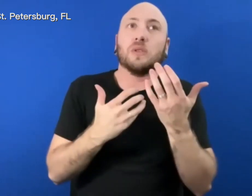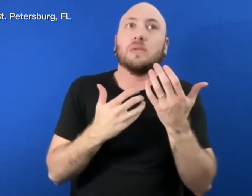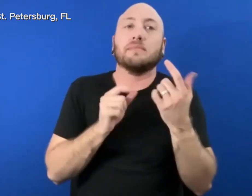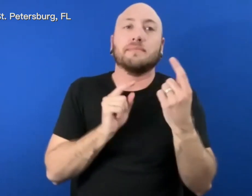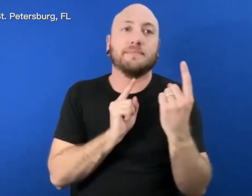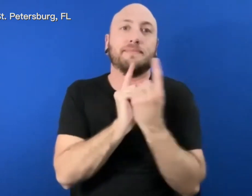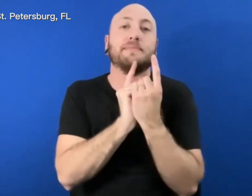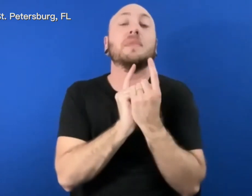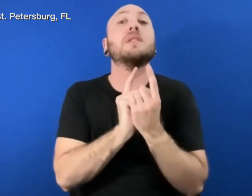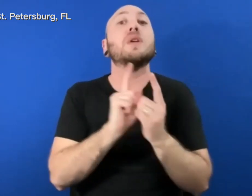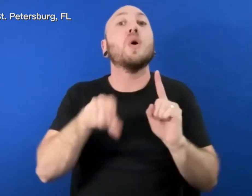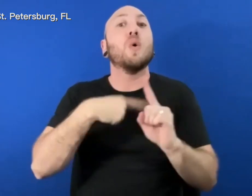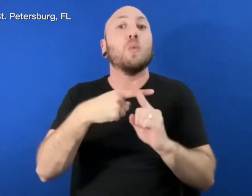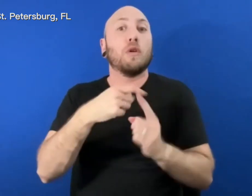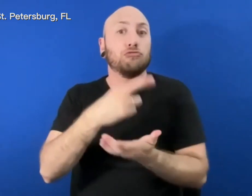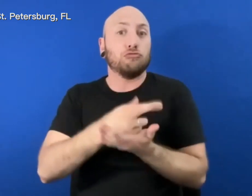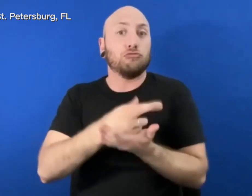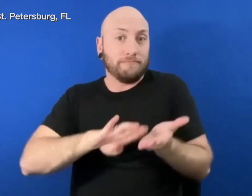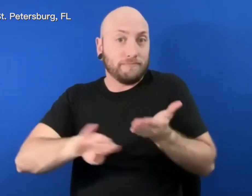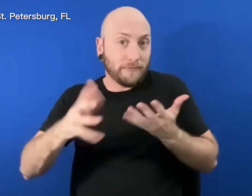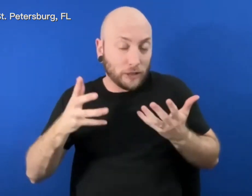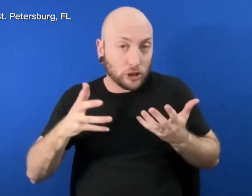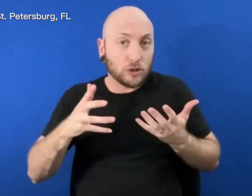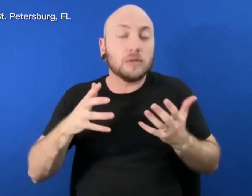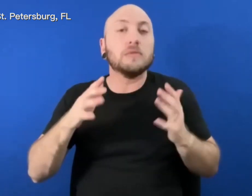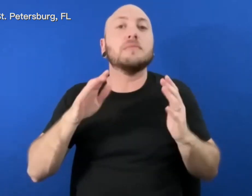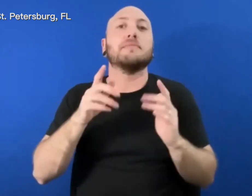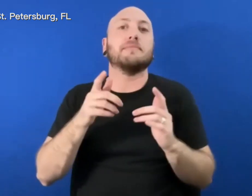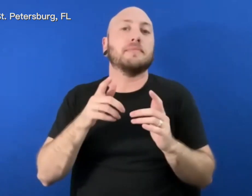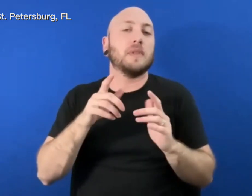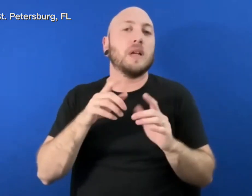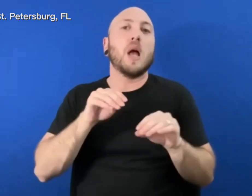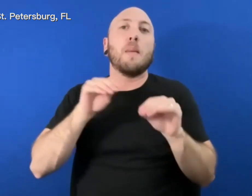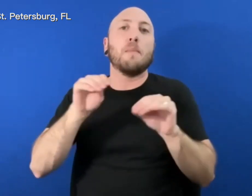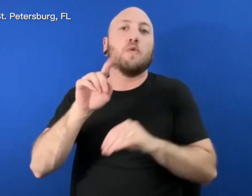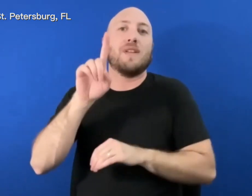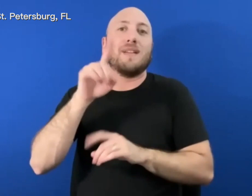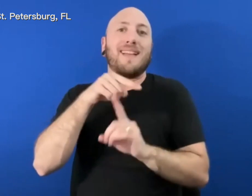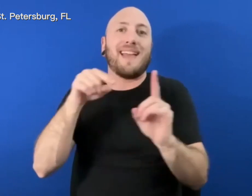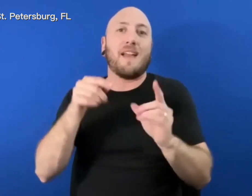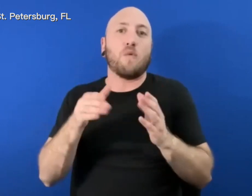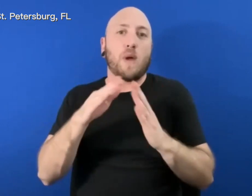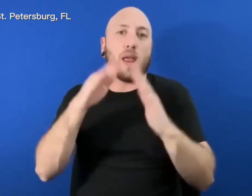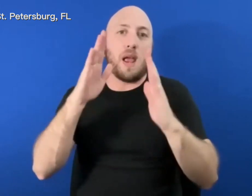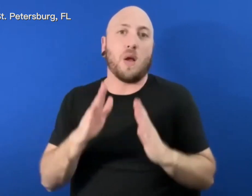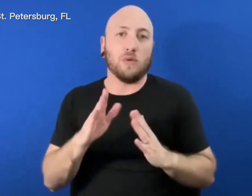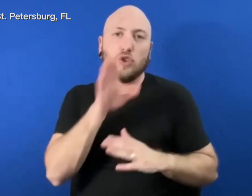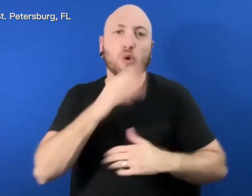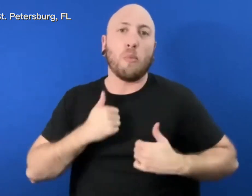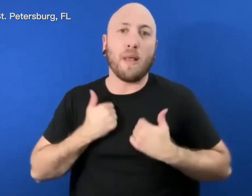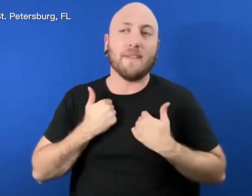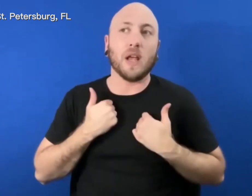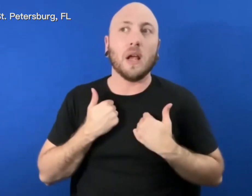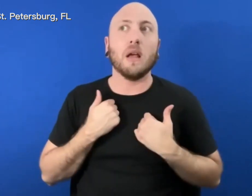of treatment, I went to a halfway house, like a sober living house, where I ended up spending the next like year and a